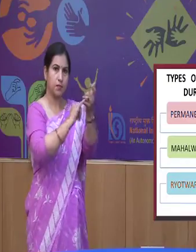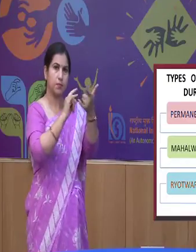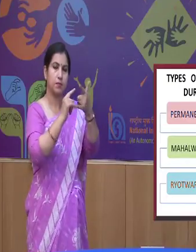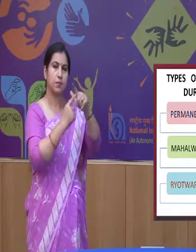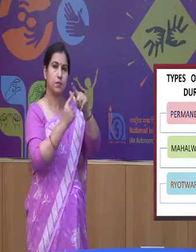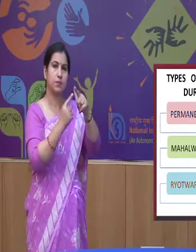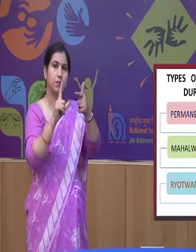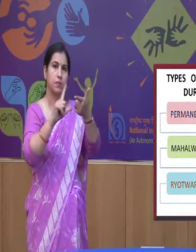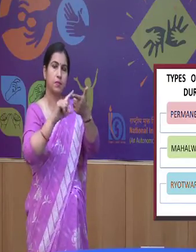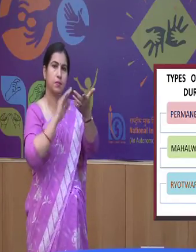Ryotwari settlement.